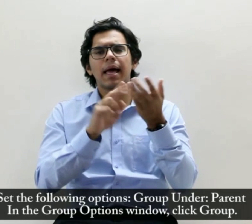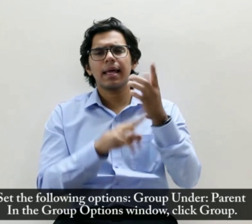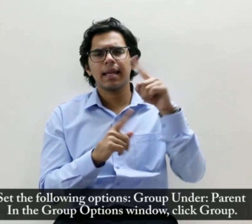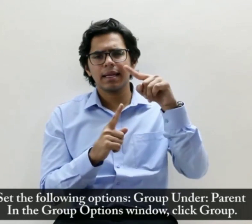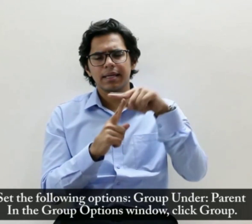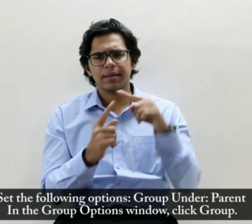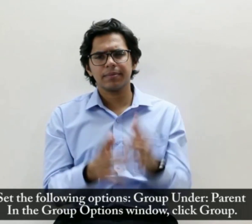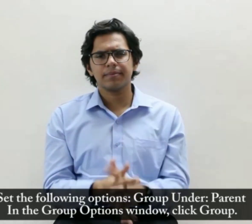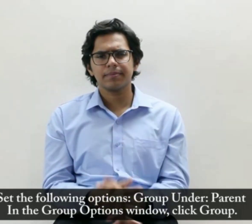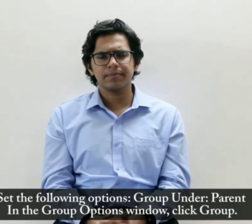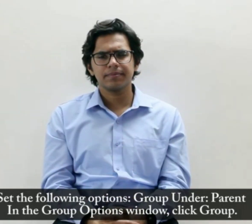Group.